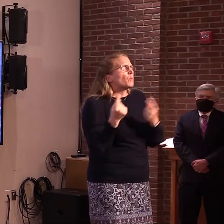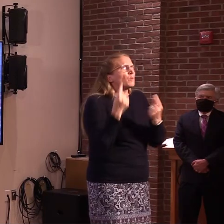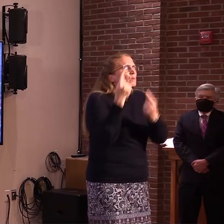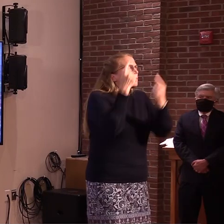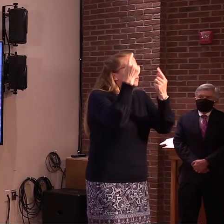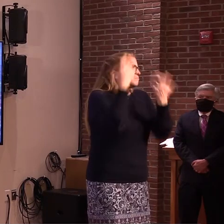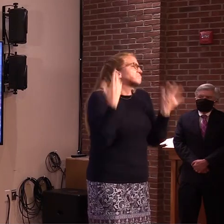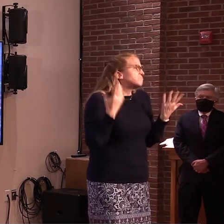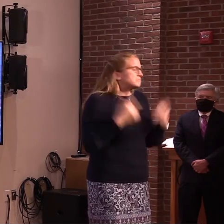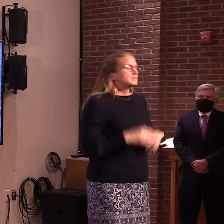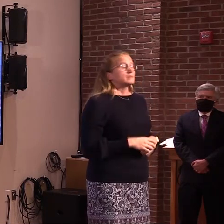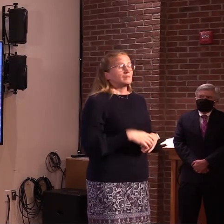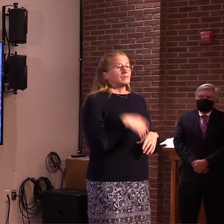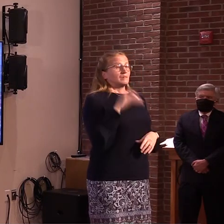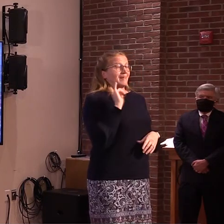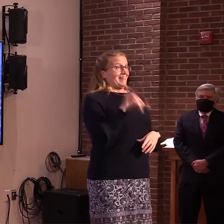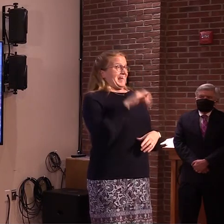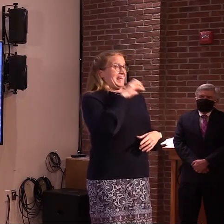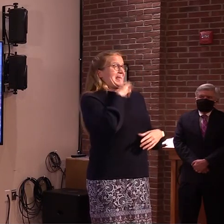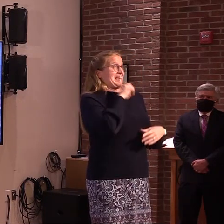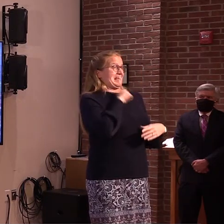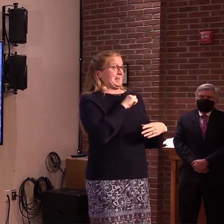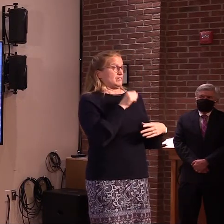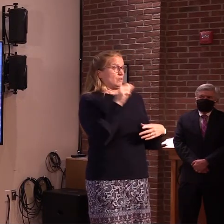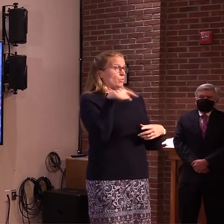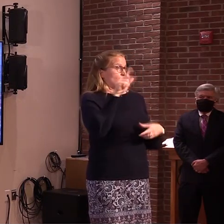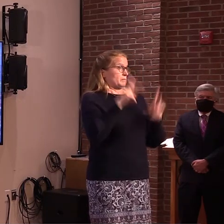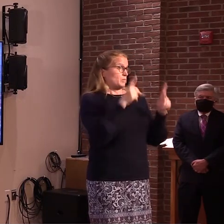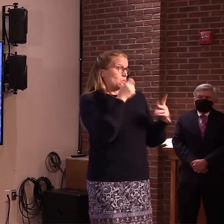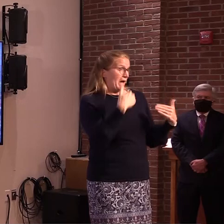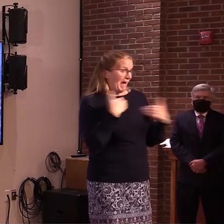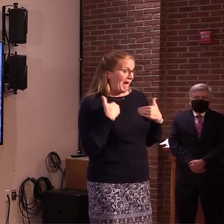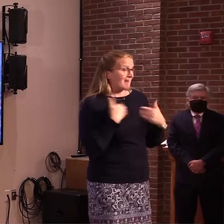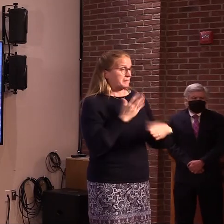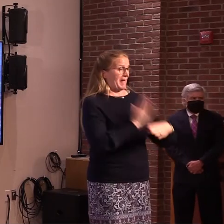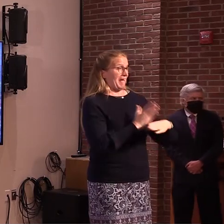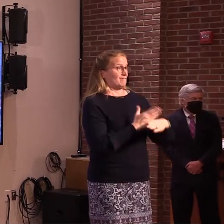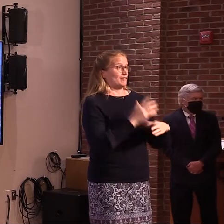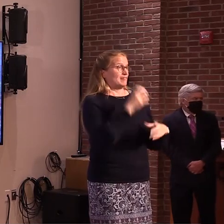The median age continues to be very low at 20.